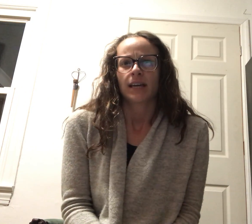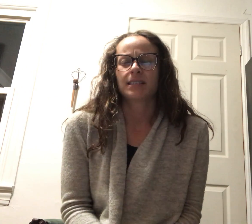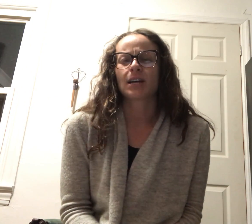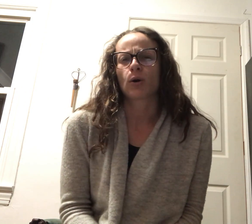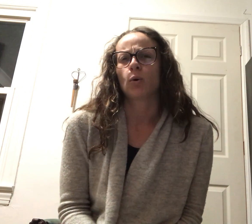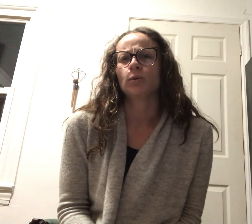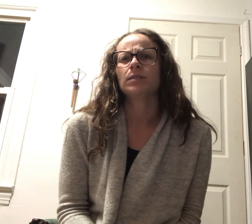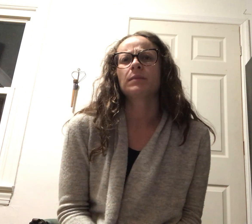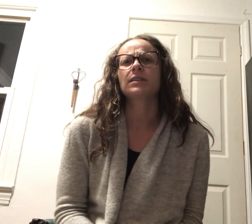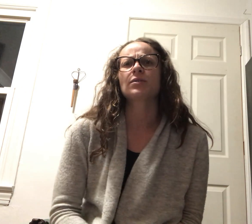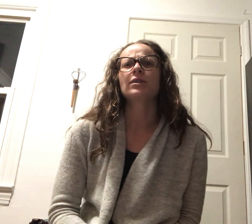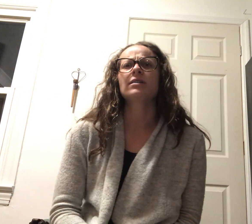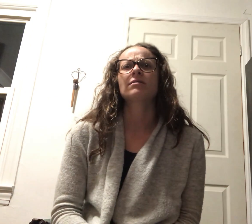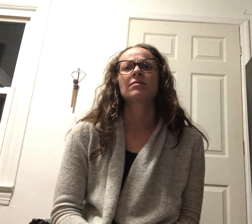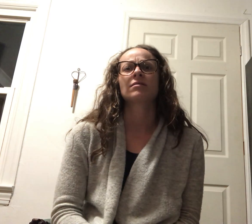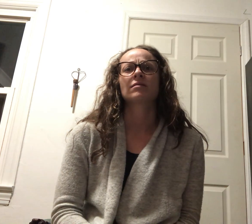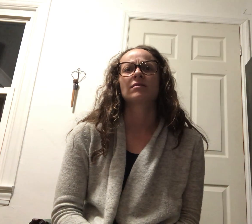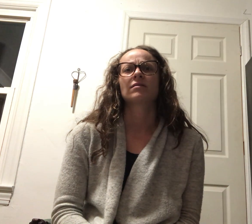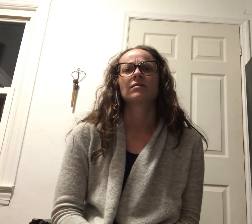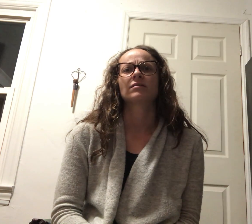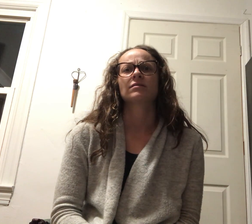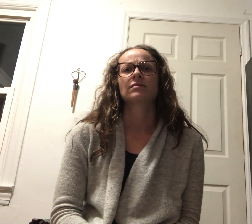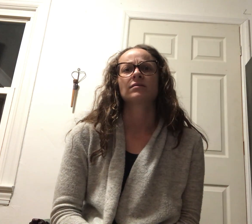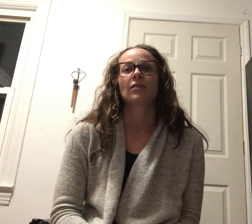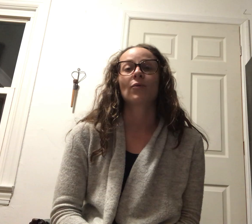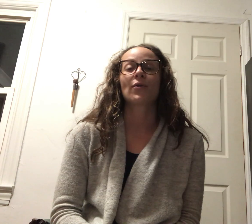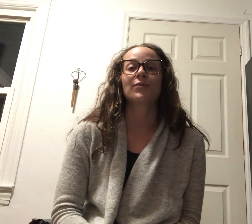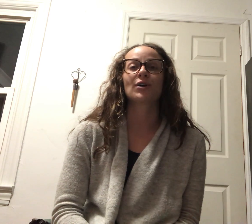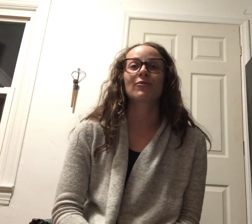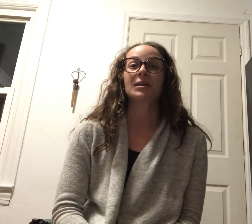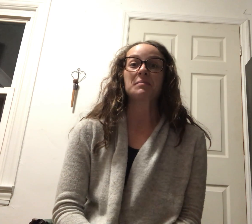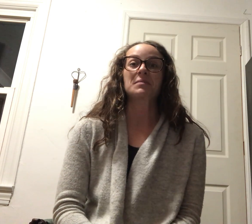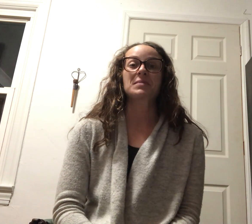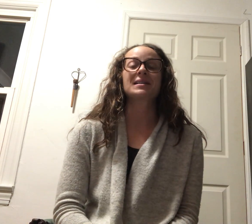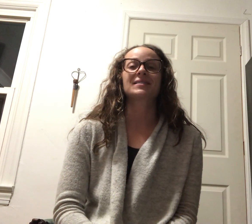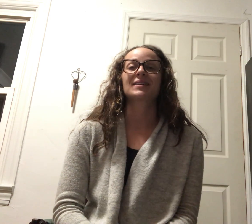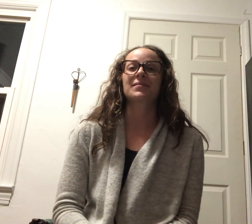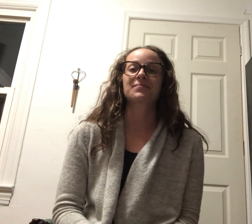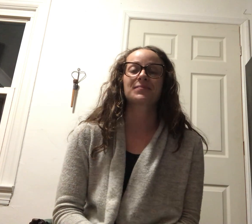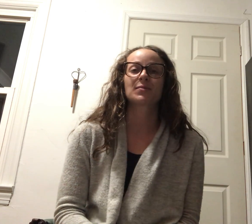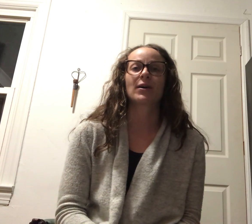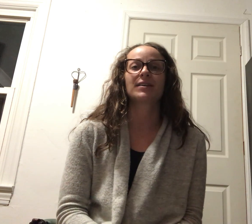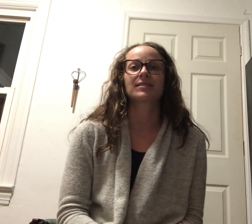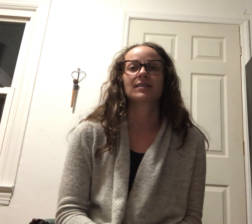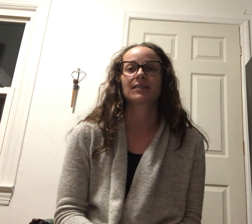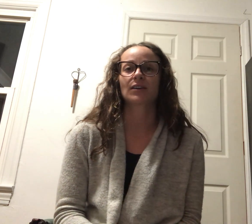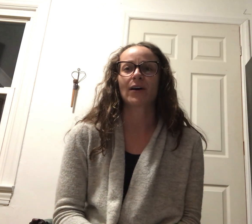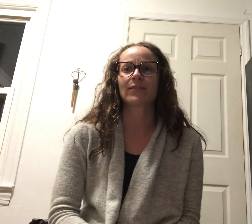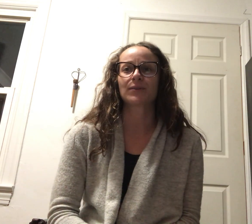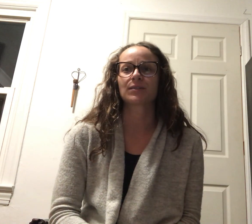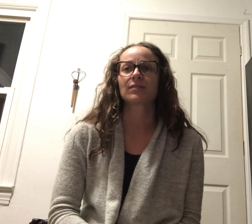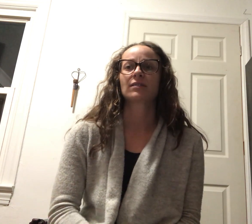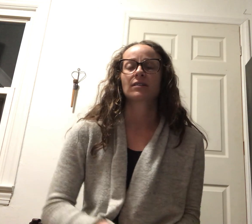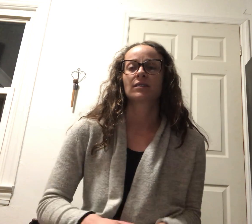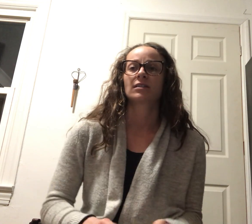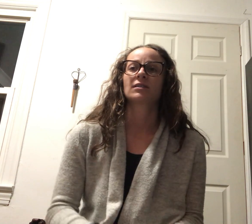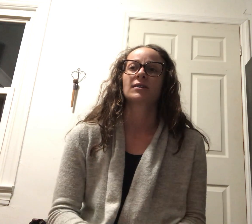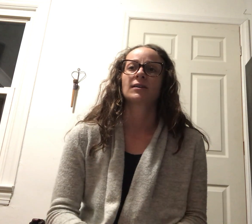Isn't it cold in Minnesota? Well, those are really big beets. I'm surprised you have those.